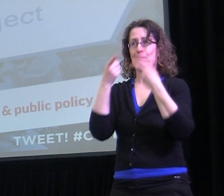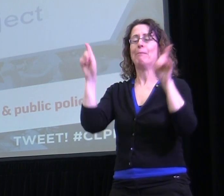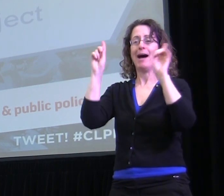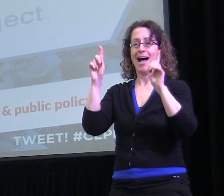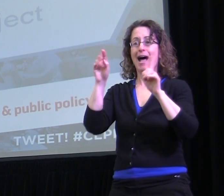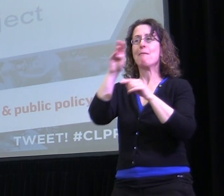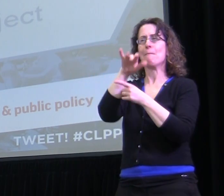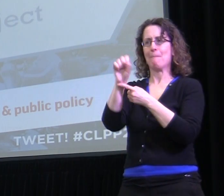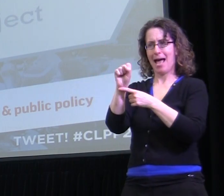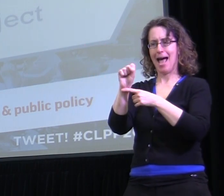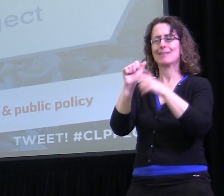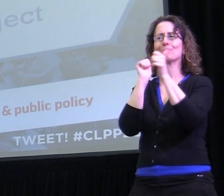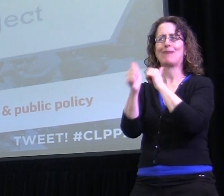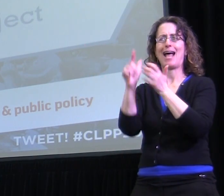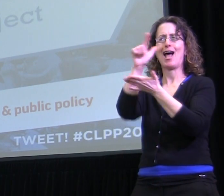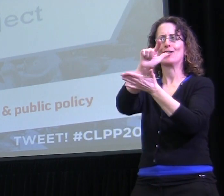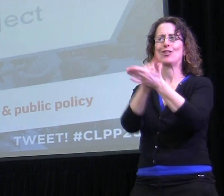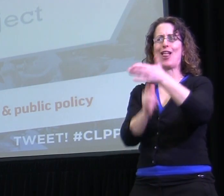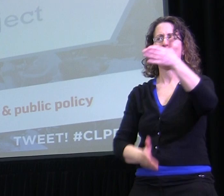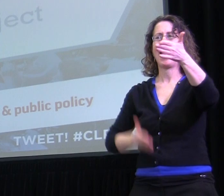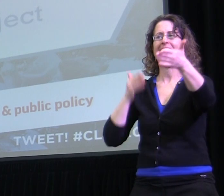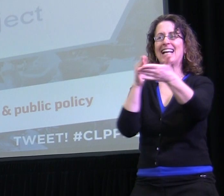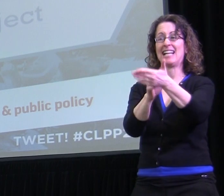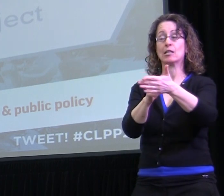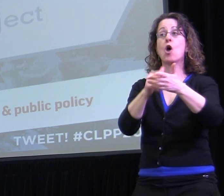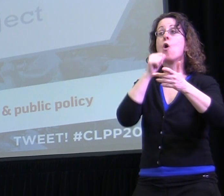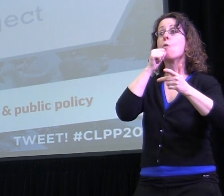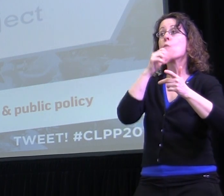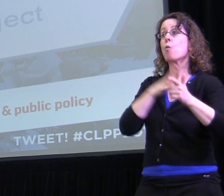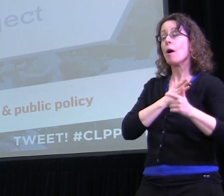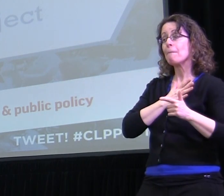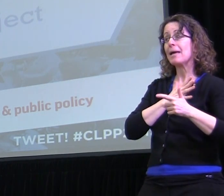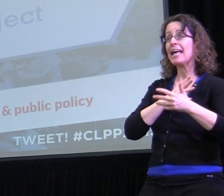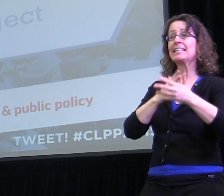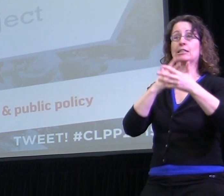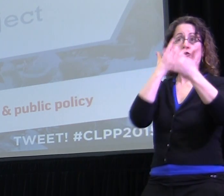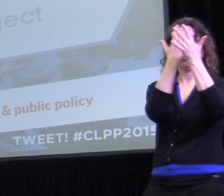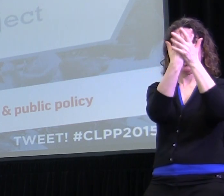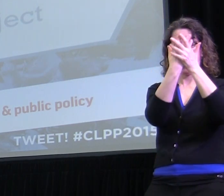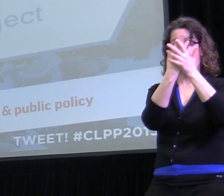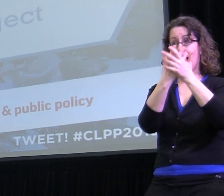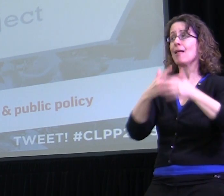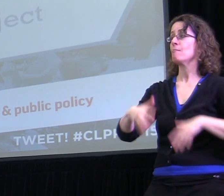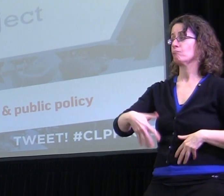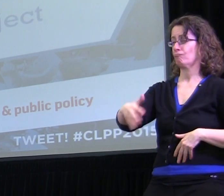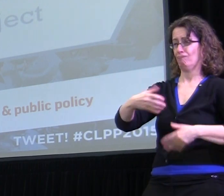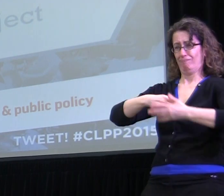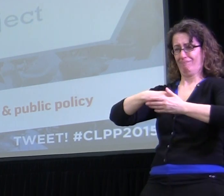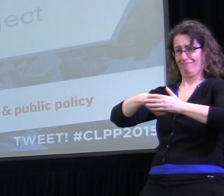anti-shackling bill to prohibit the shackling of pregnant people in jails and prisons.